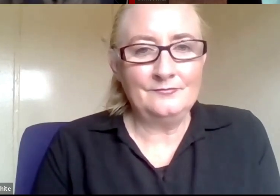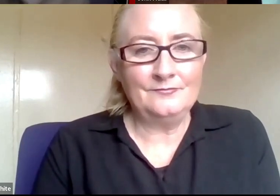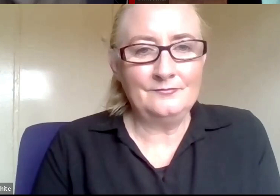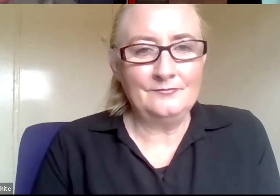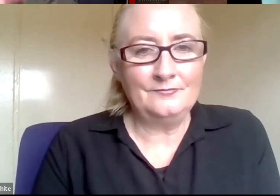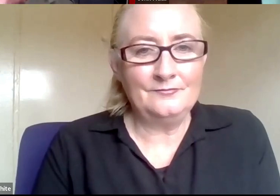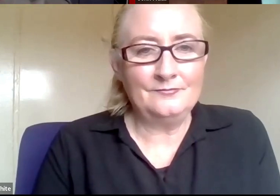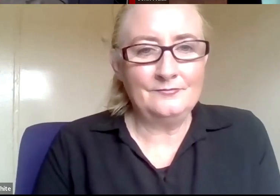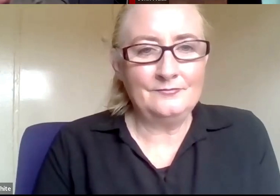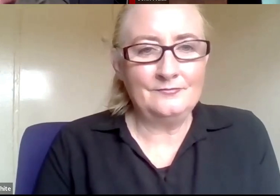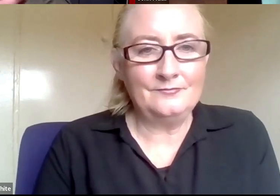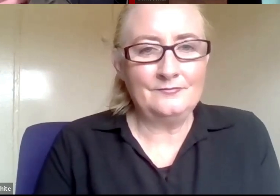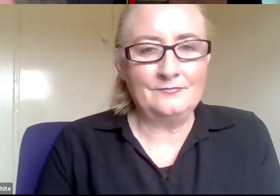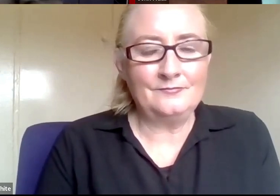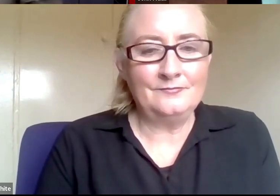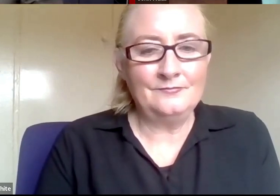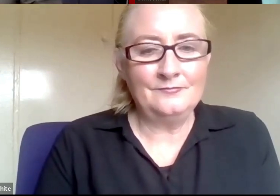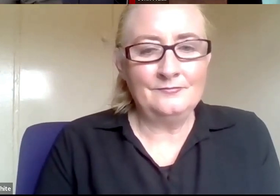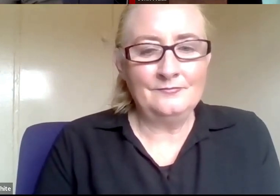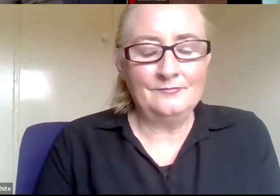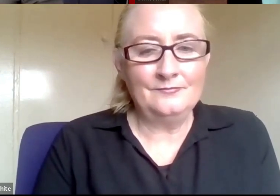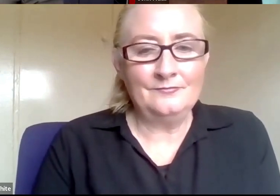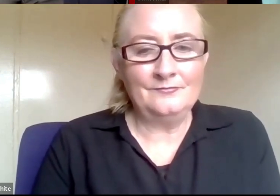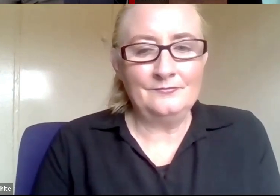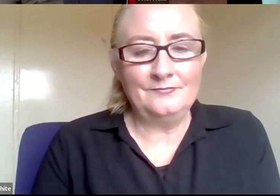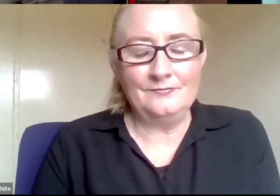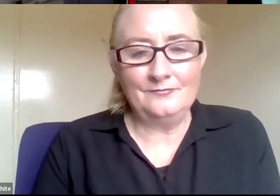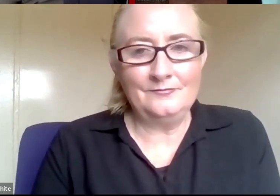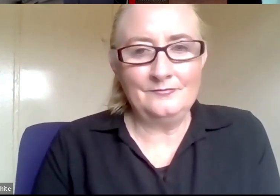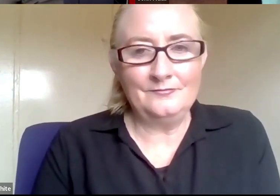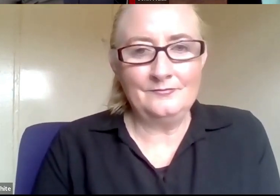to develop in the future?